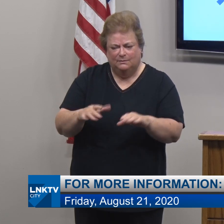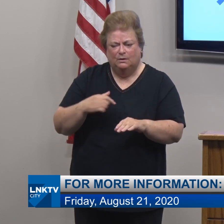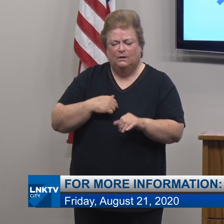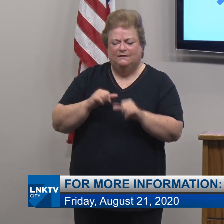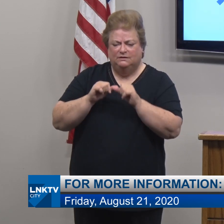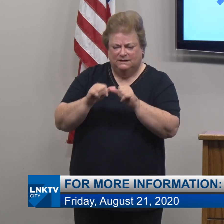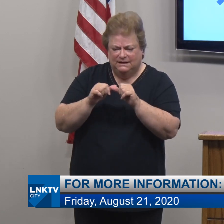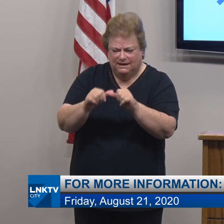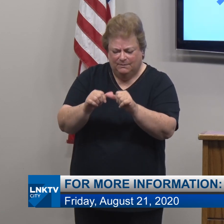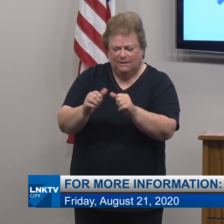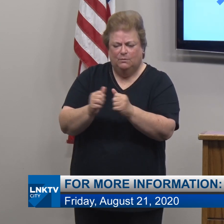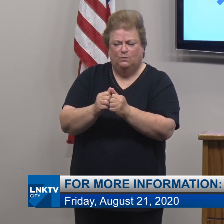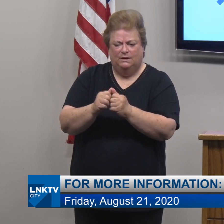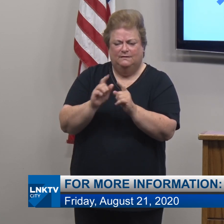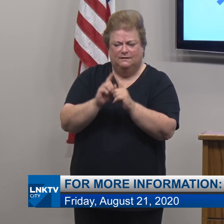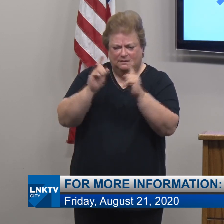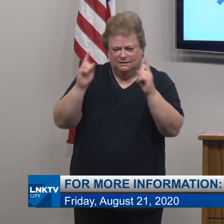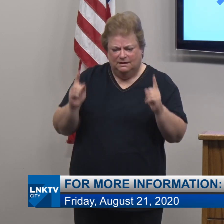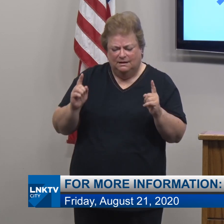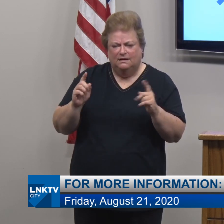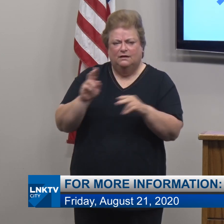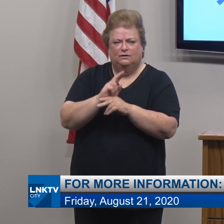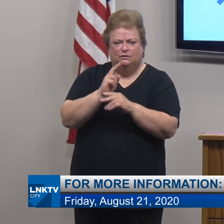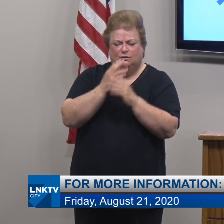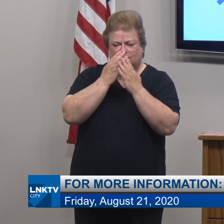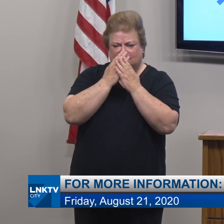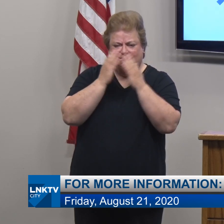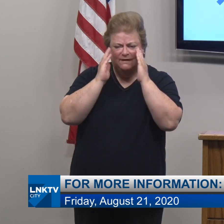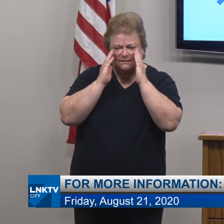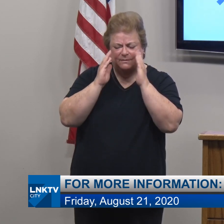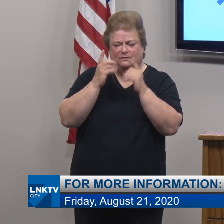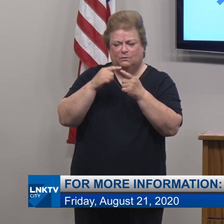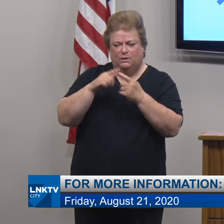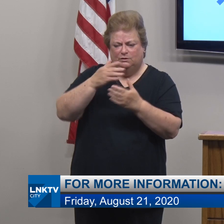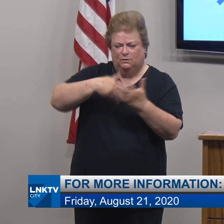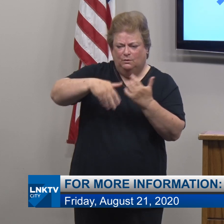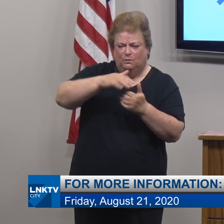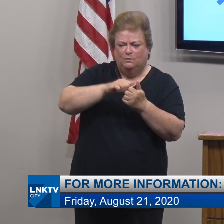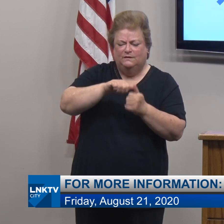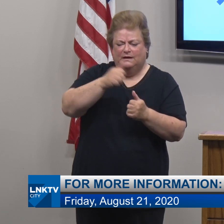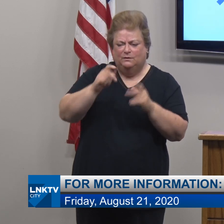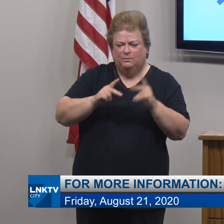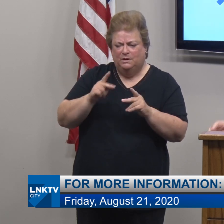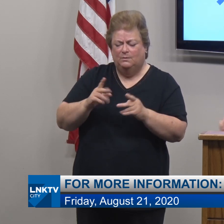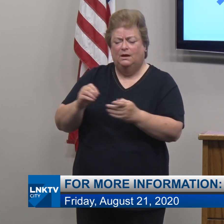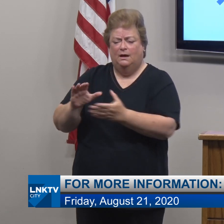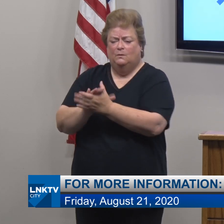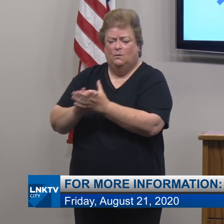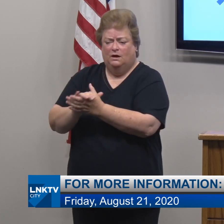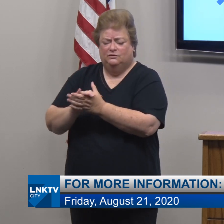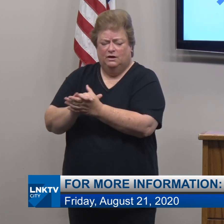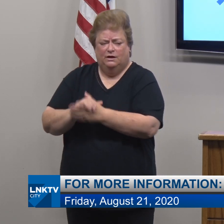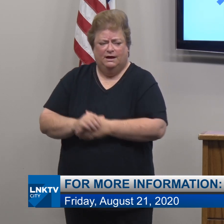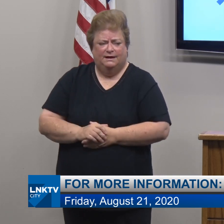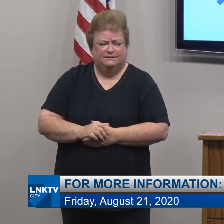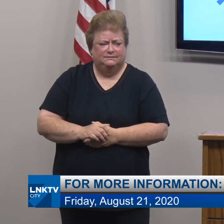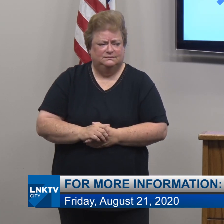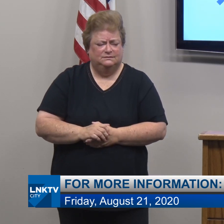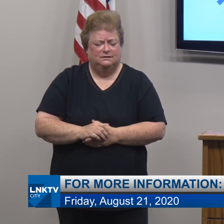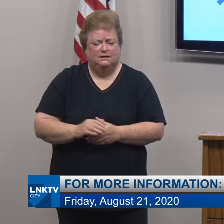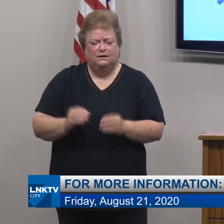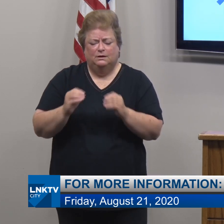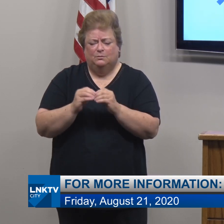physical distancing, wearing face masks around others, and washing our hands. More and more